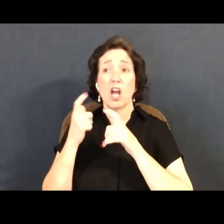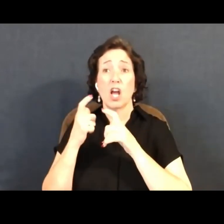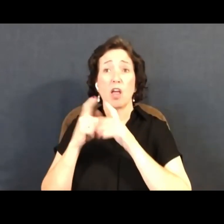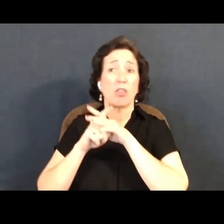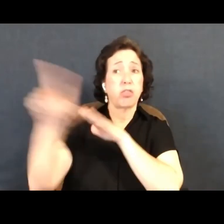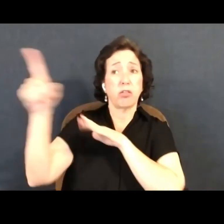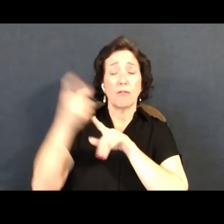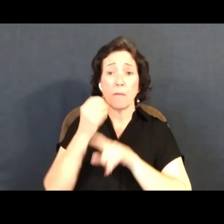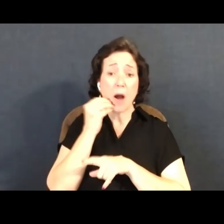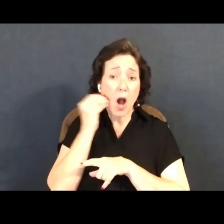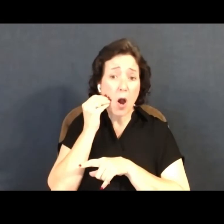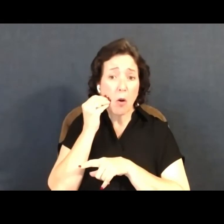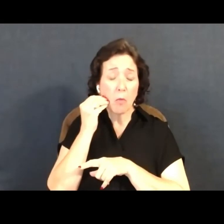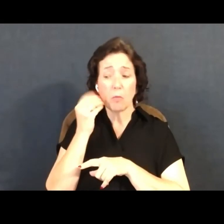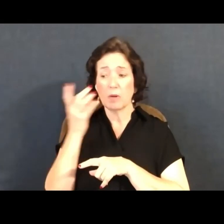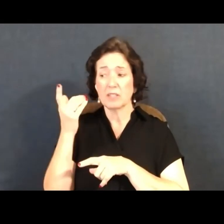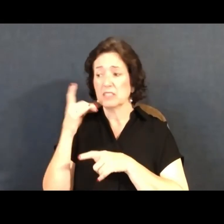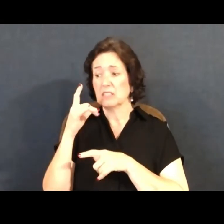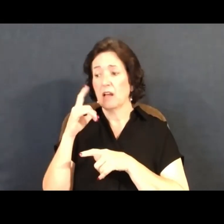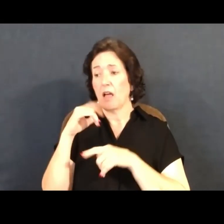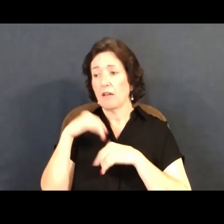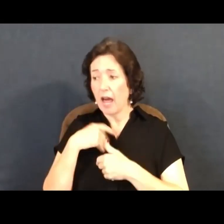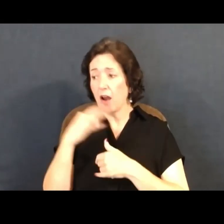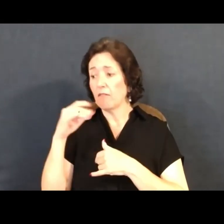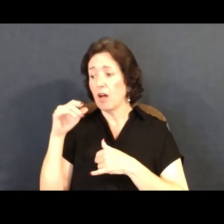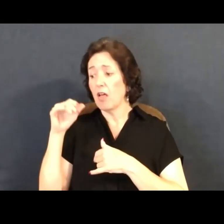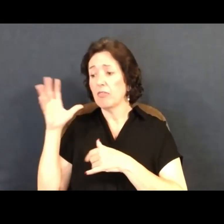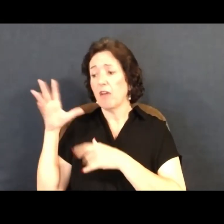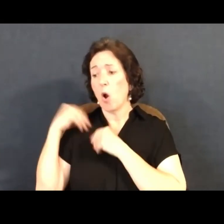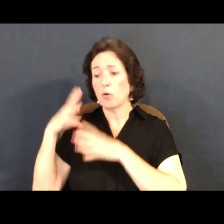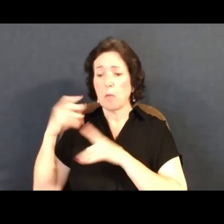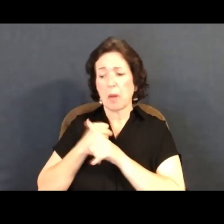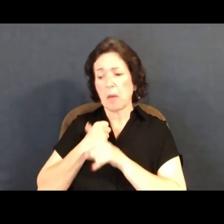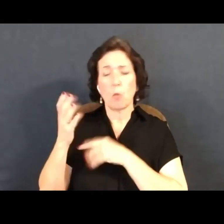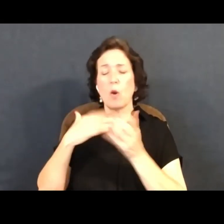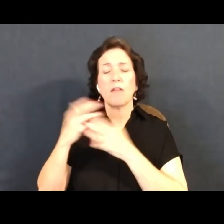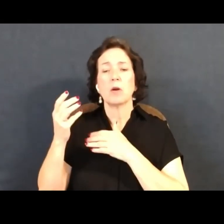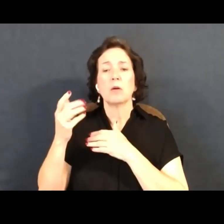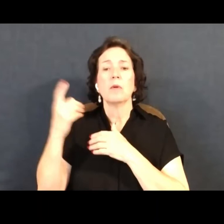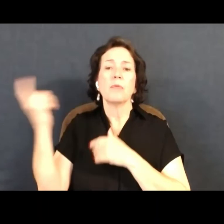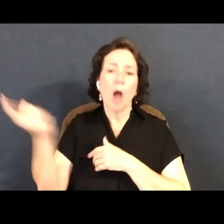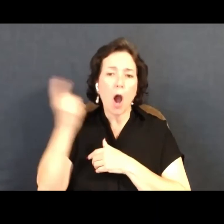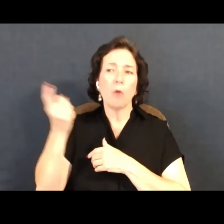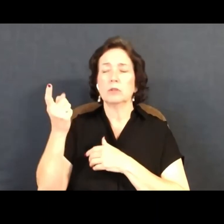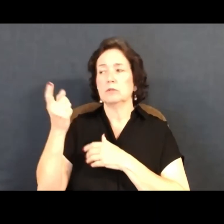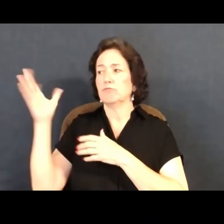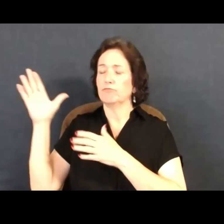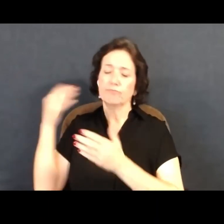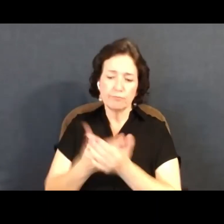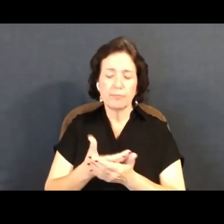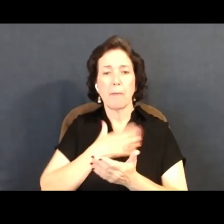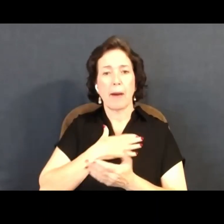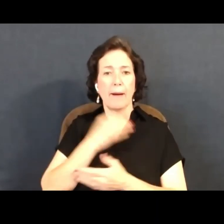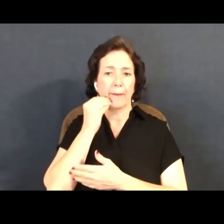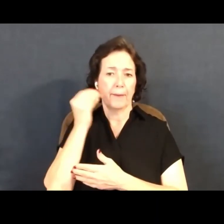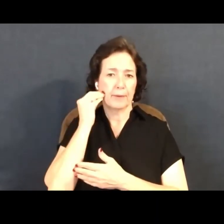someplace because it was tired of being beaten and kicked around. But they show up at our house and we were always ready to feed them. And that dog,